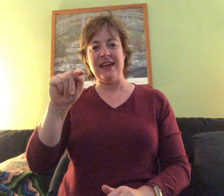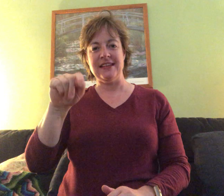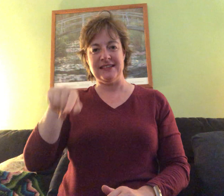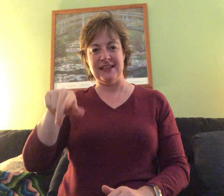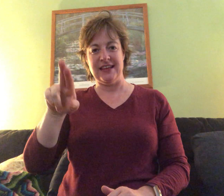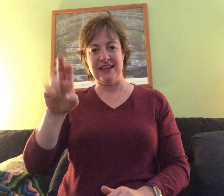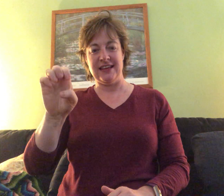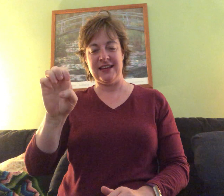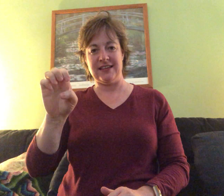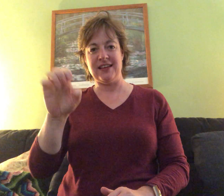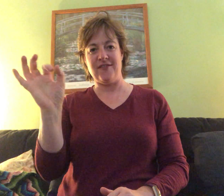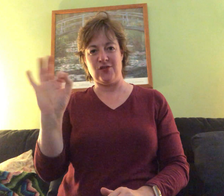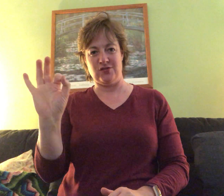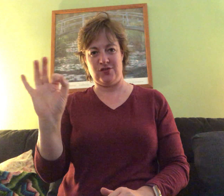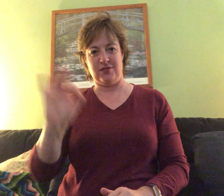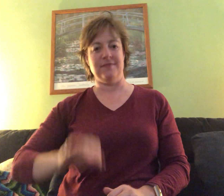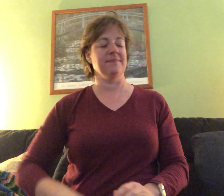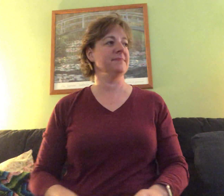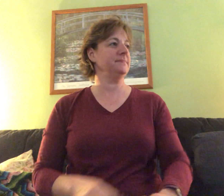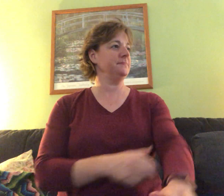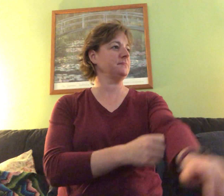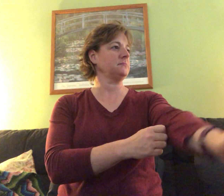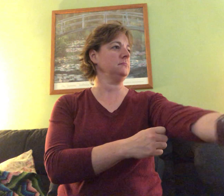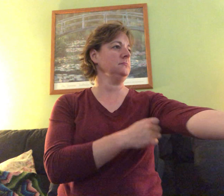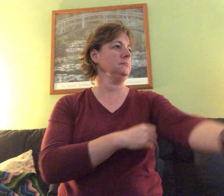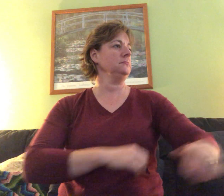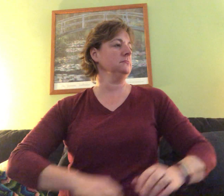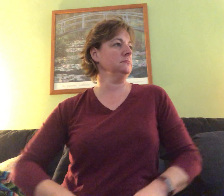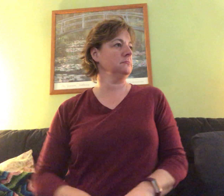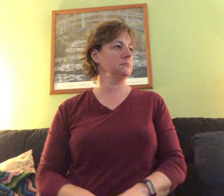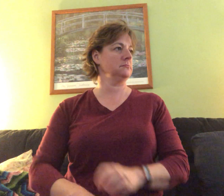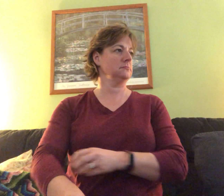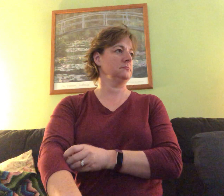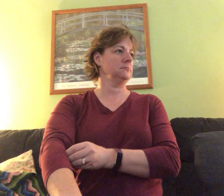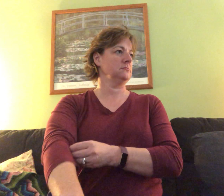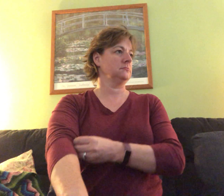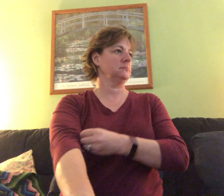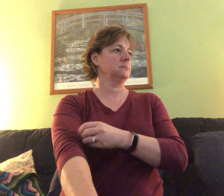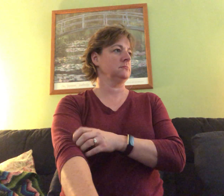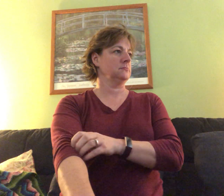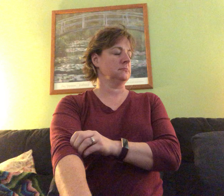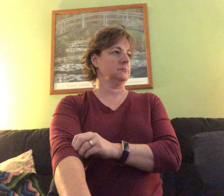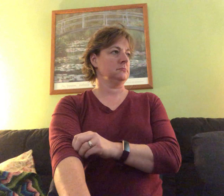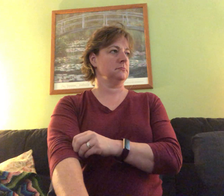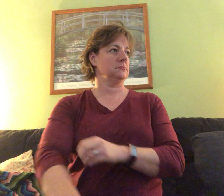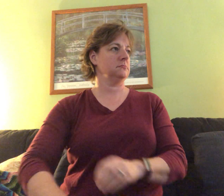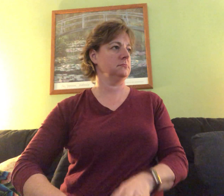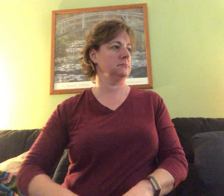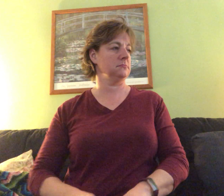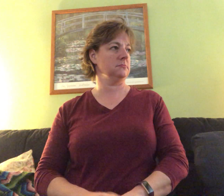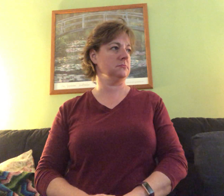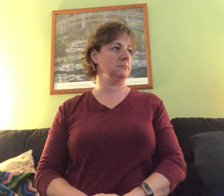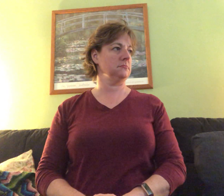this first started when I visited my grandparents' house, which was a 17th century